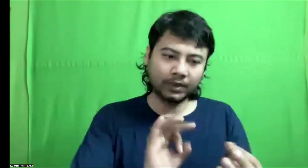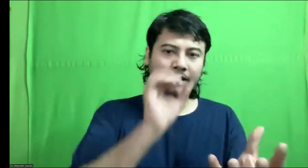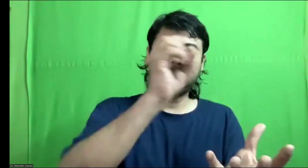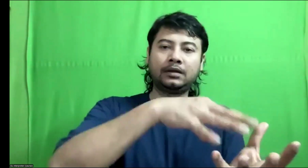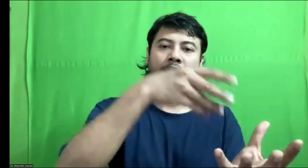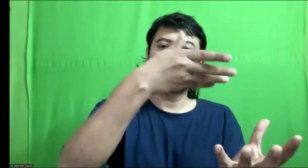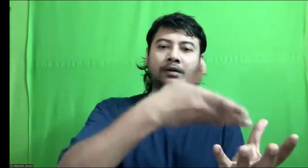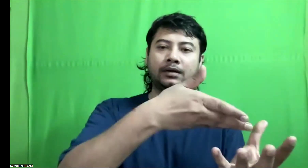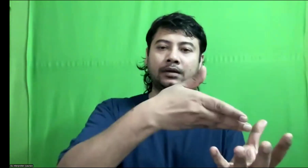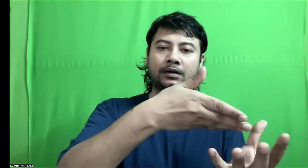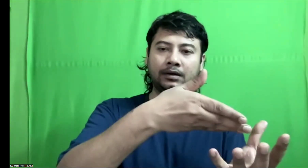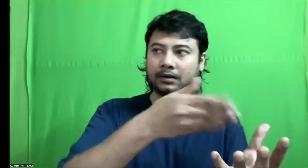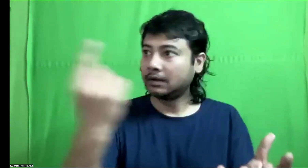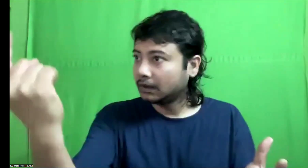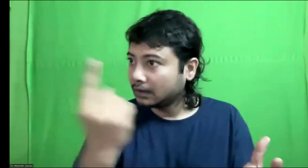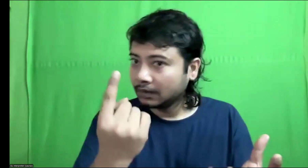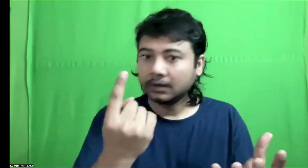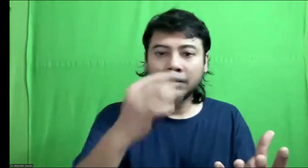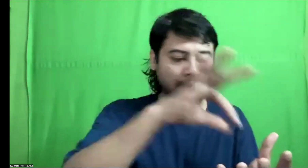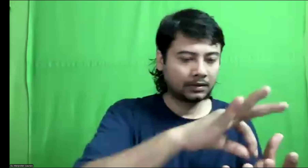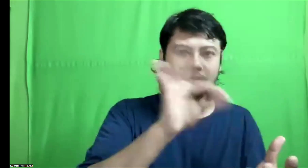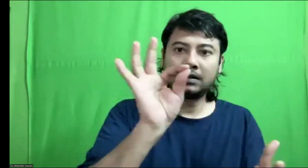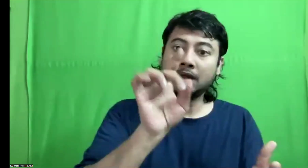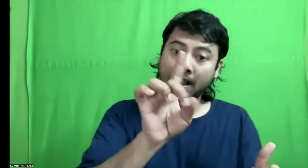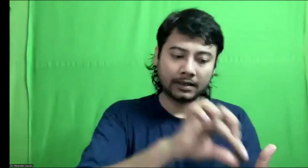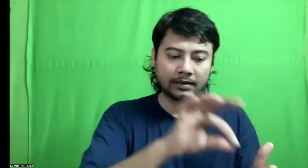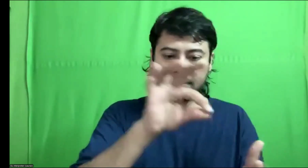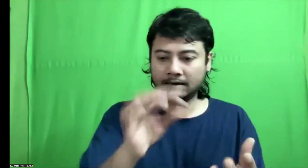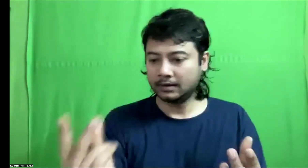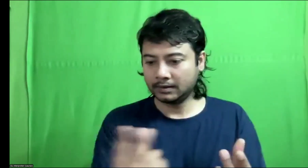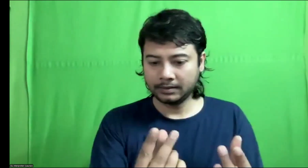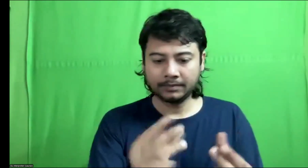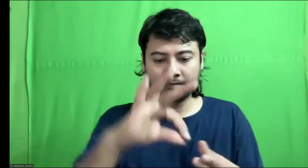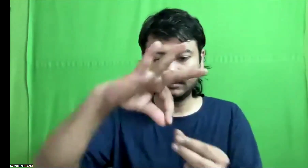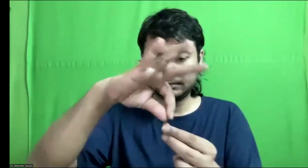person offer, and put it in a tray in front of Lord's picture.